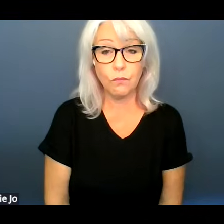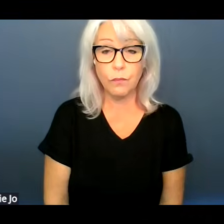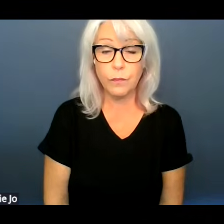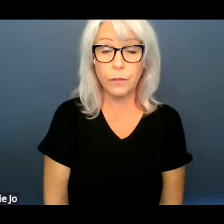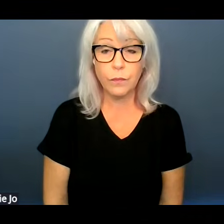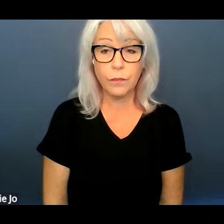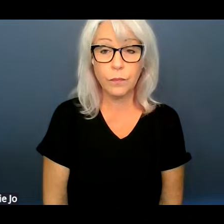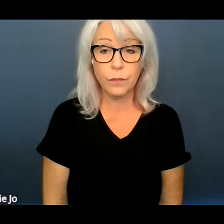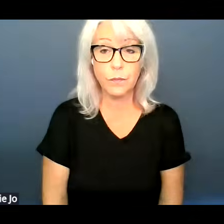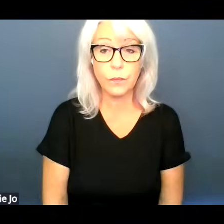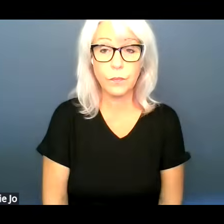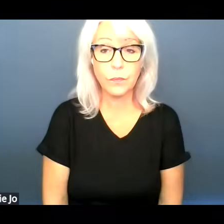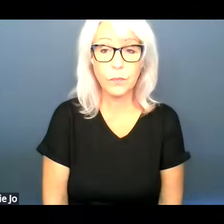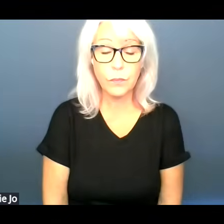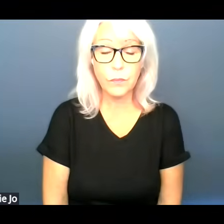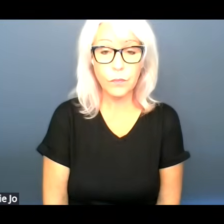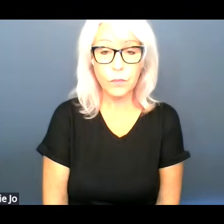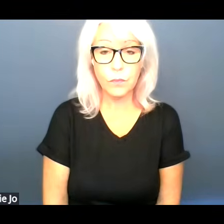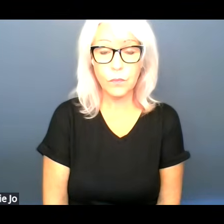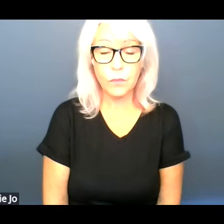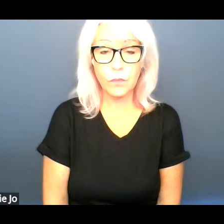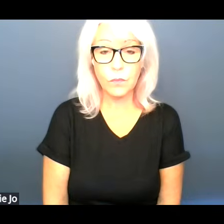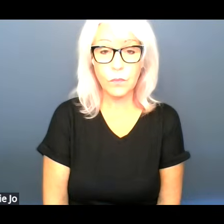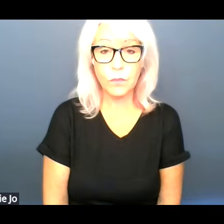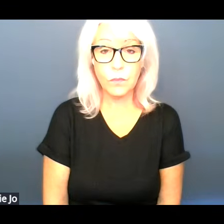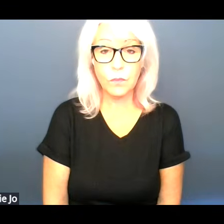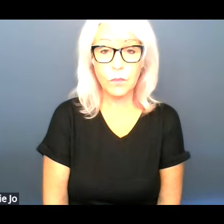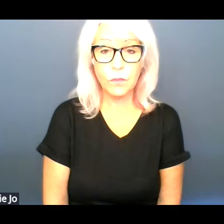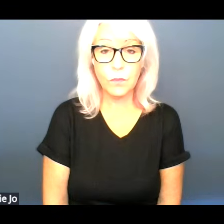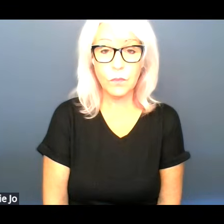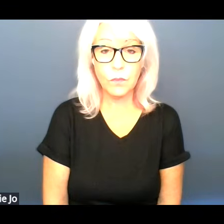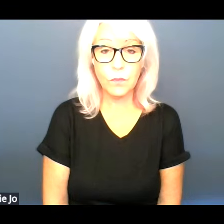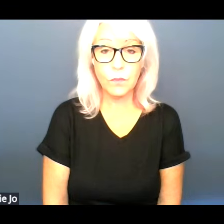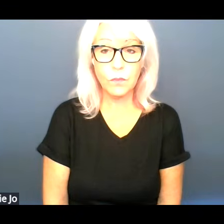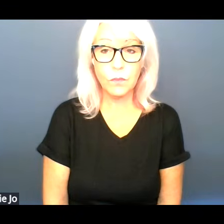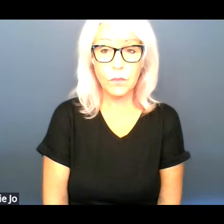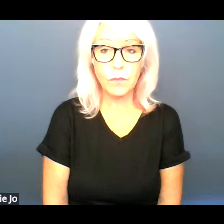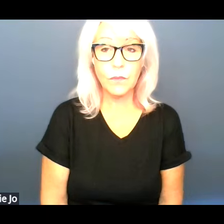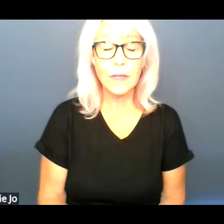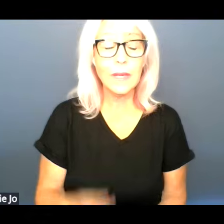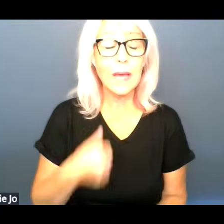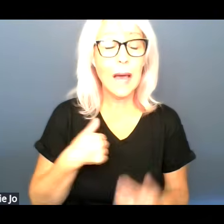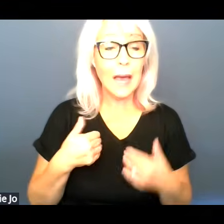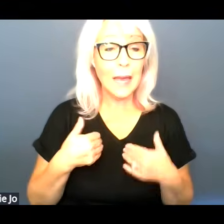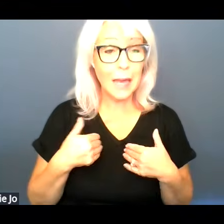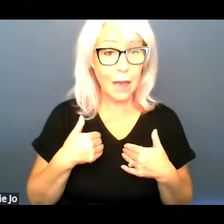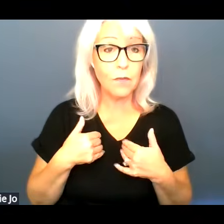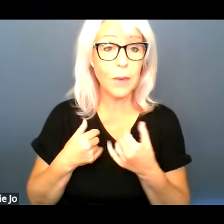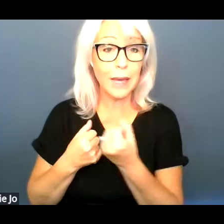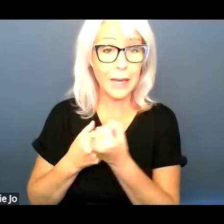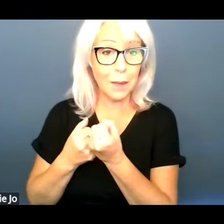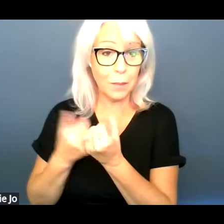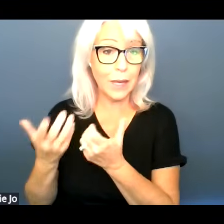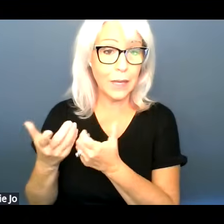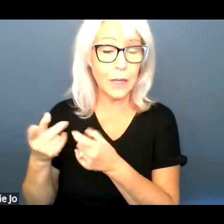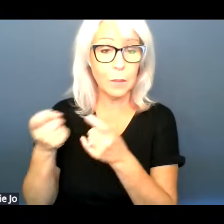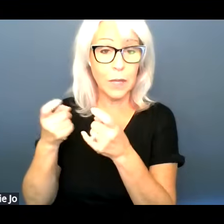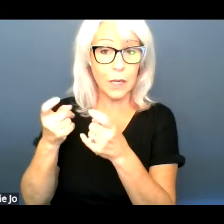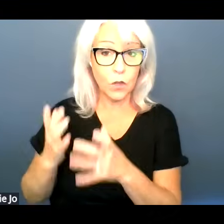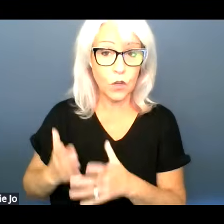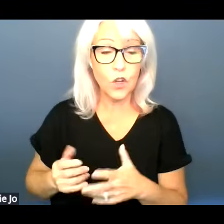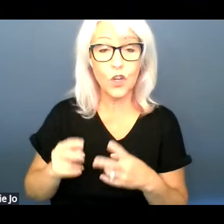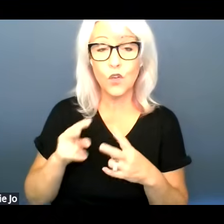And with that, I guess, you know, I do have my campaign manager here. You know, 2 of the 3 claims in